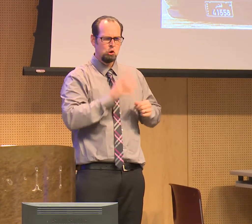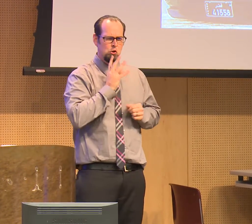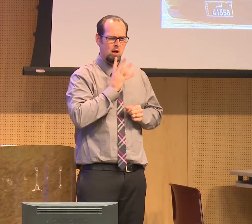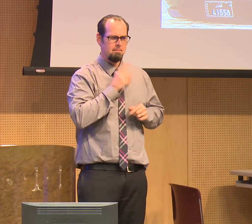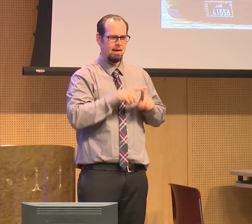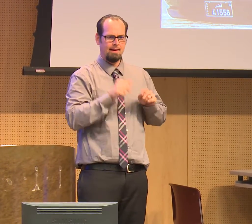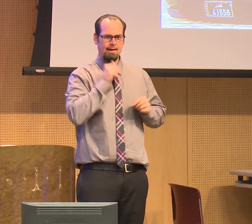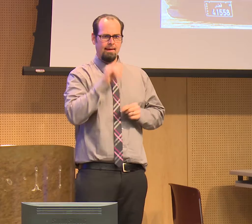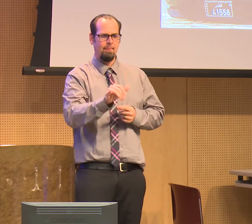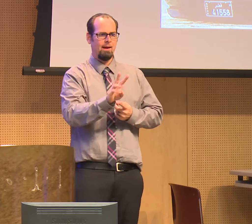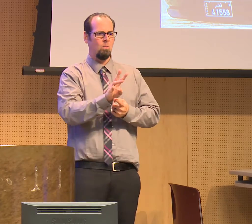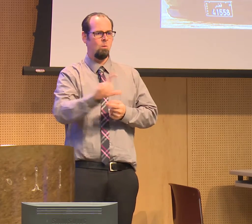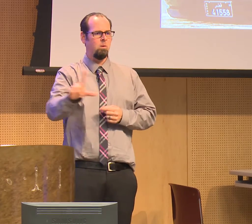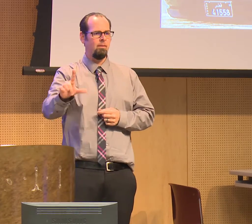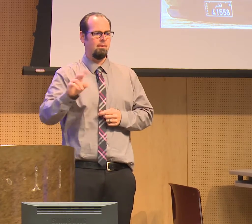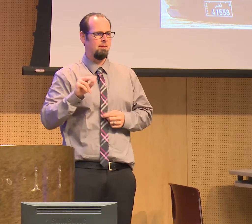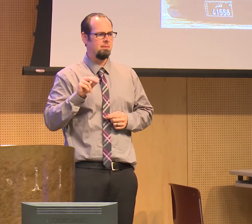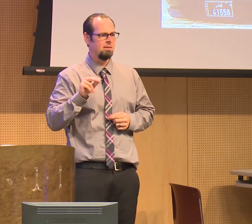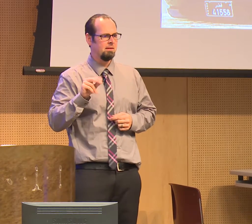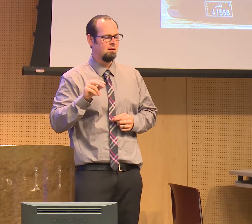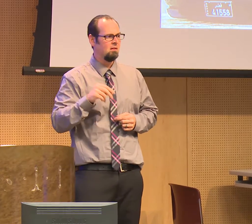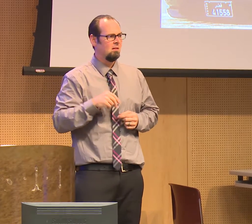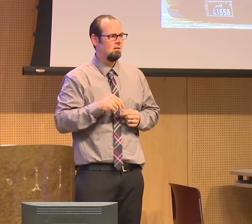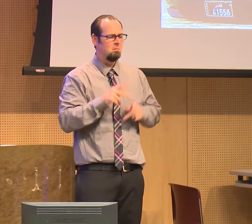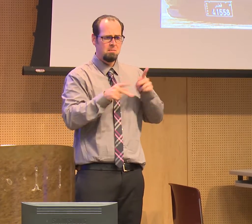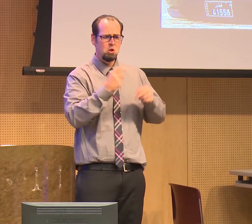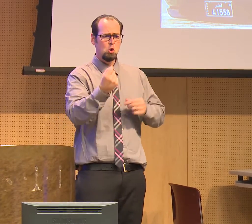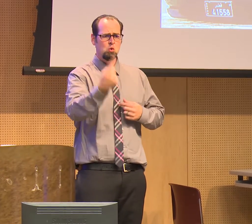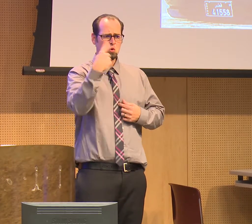I could speak, but I could not speak well.